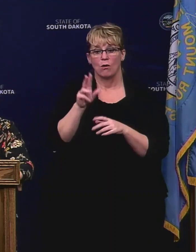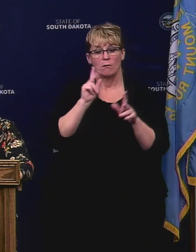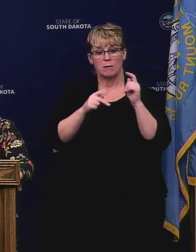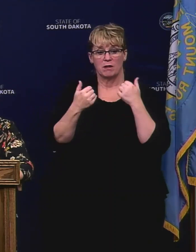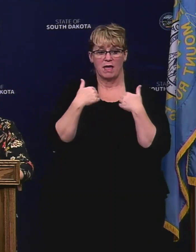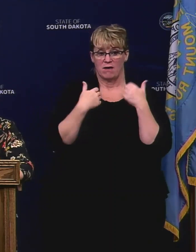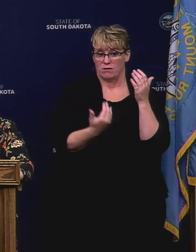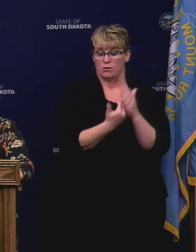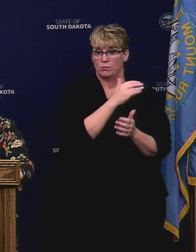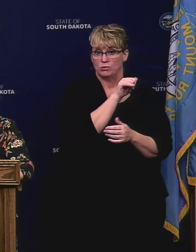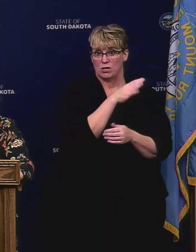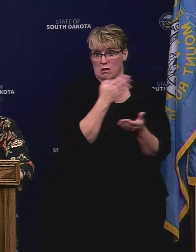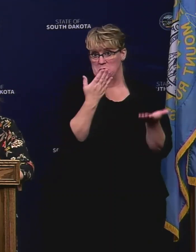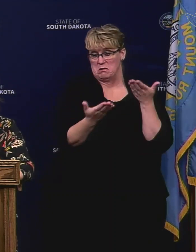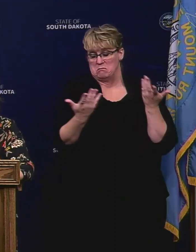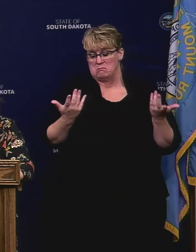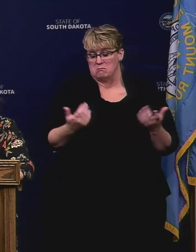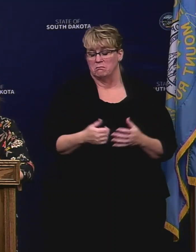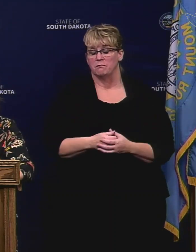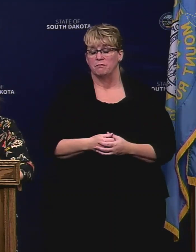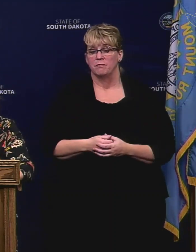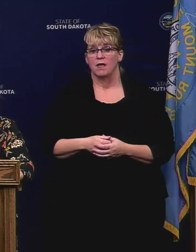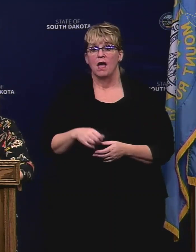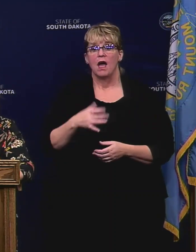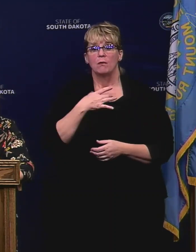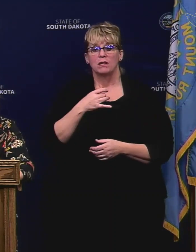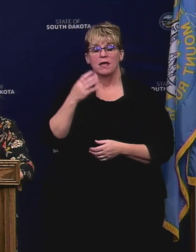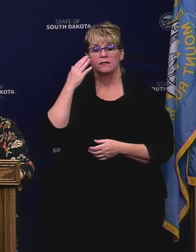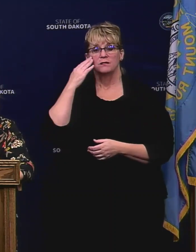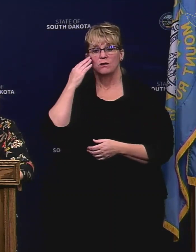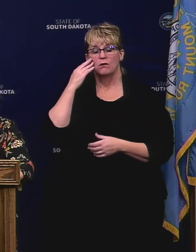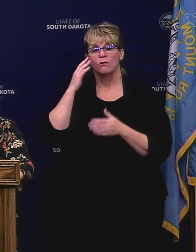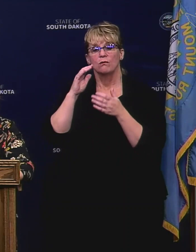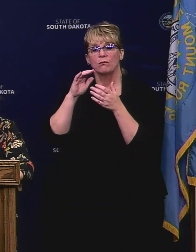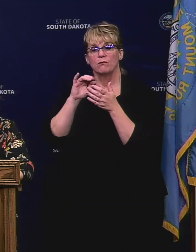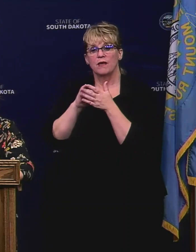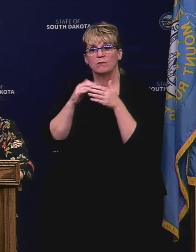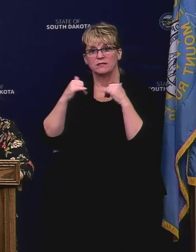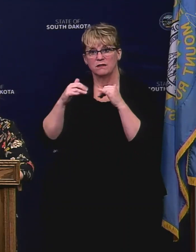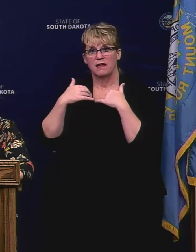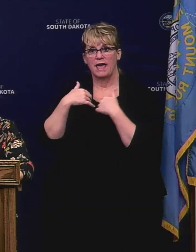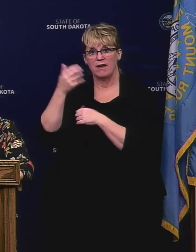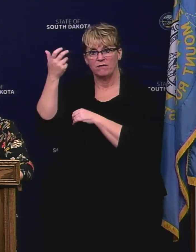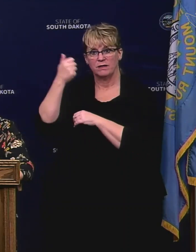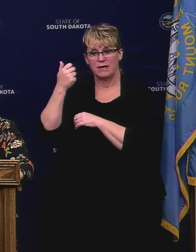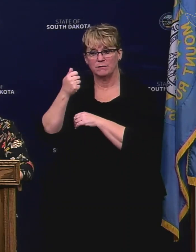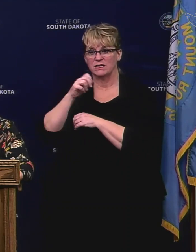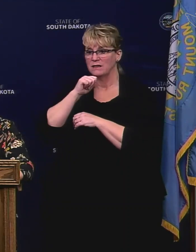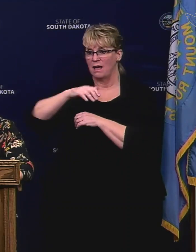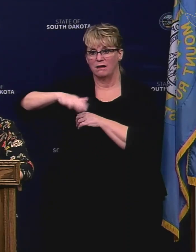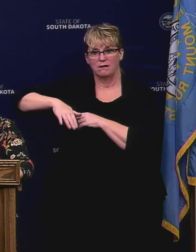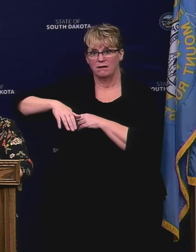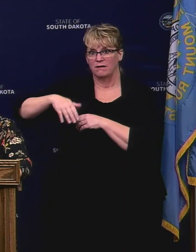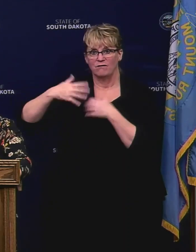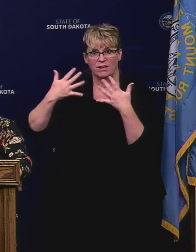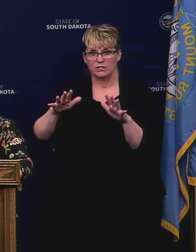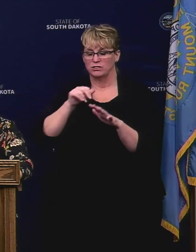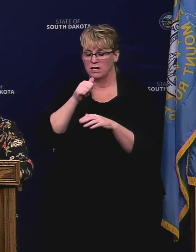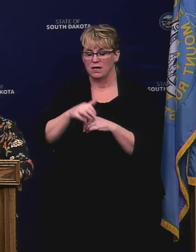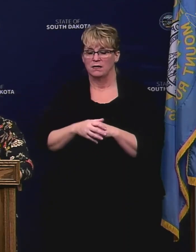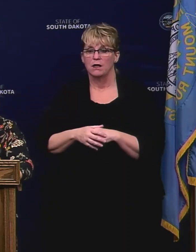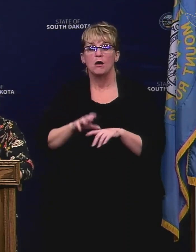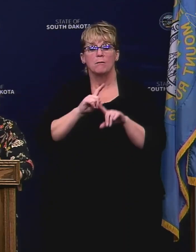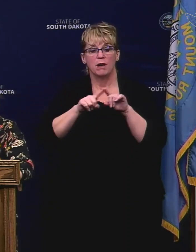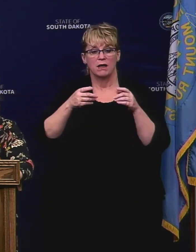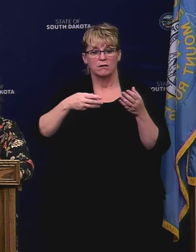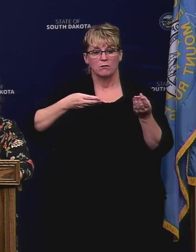finding a new job. I would like to acknowledge that we still have claims yet to be processed. Though we